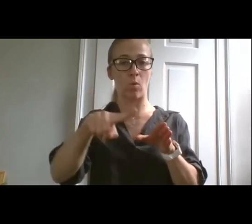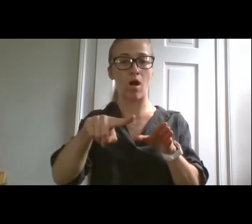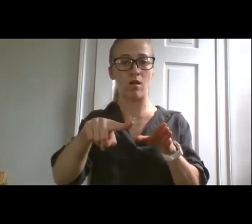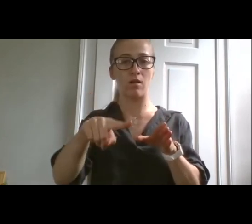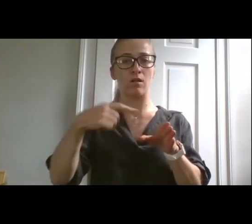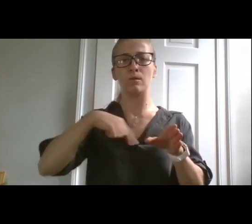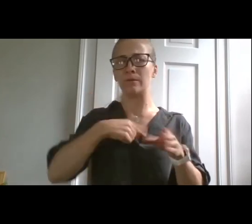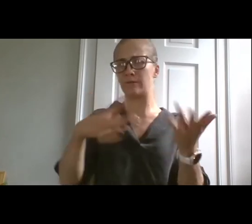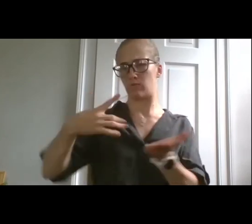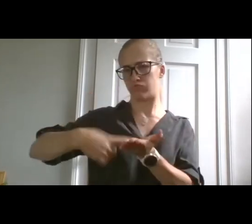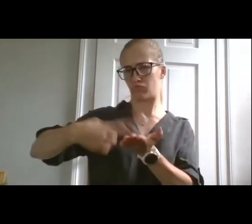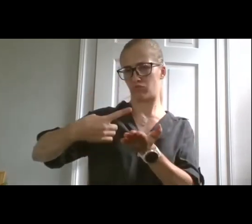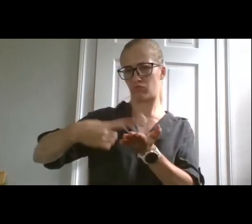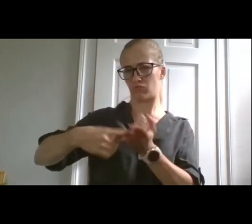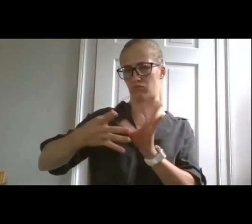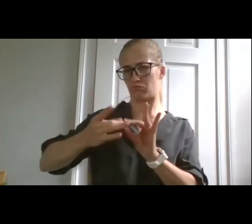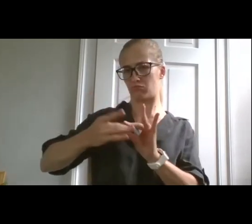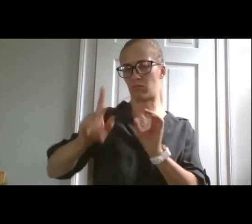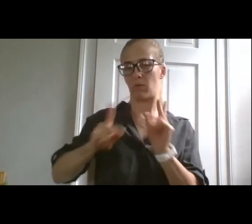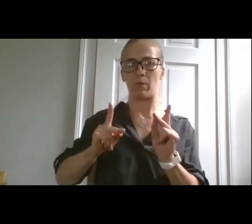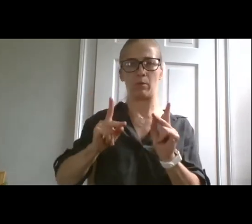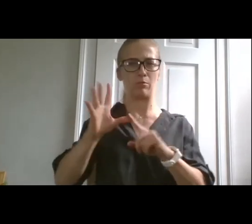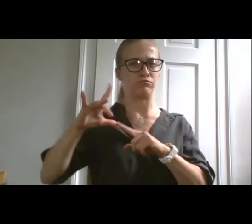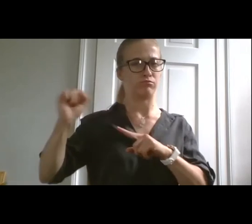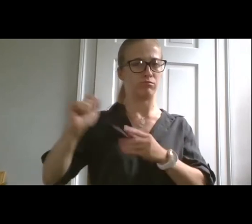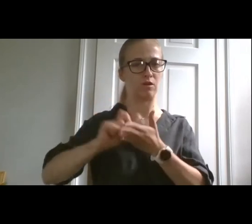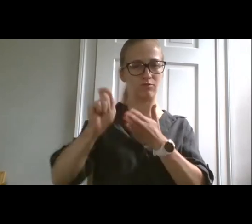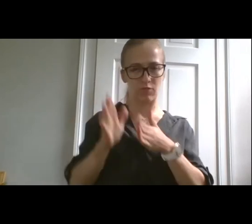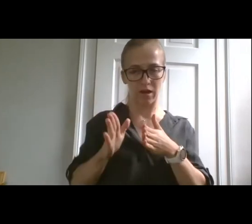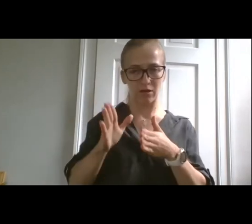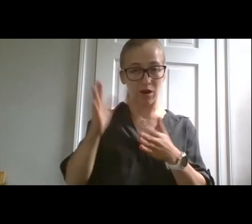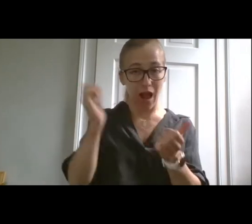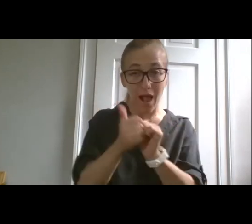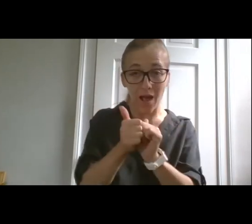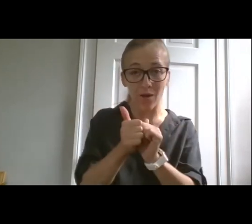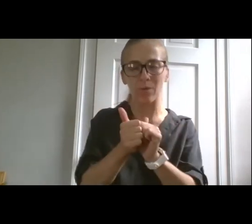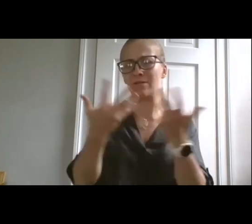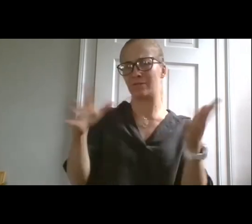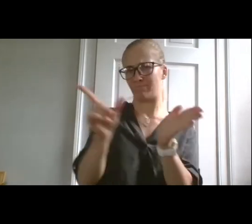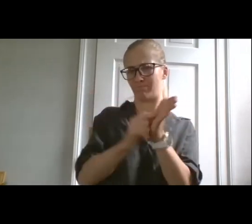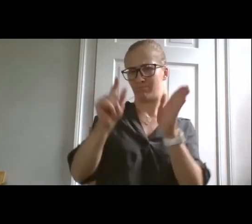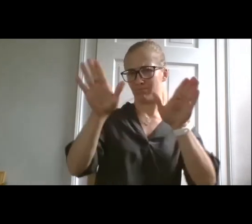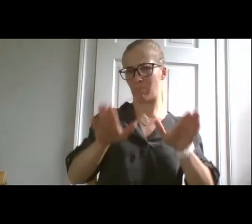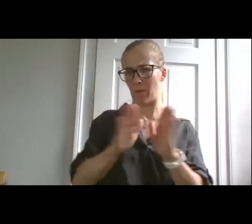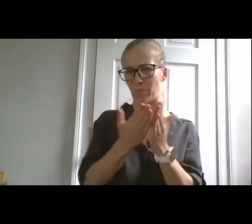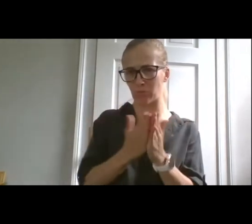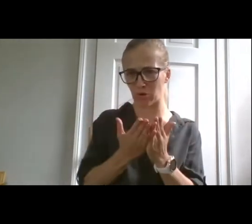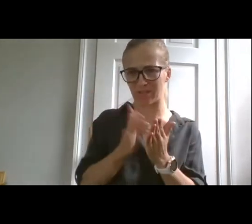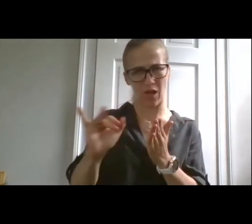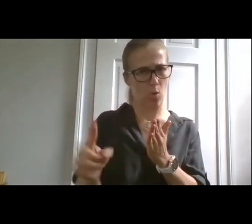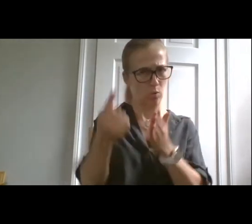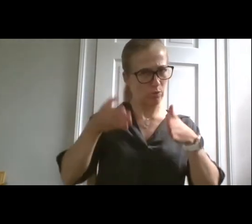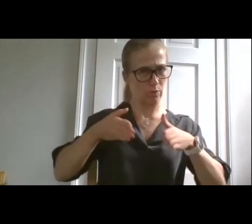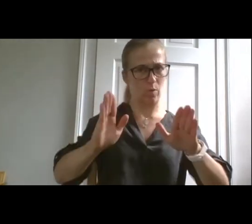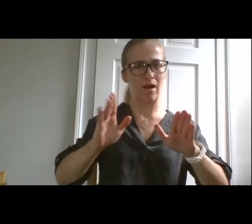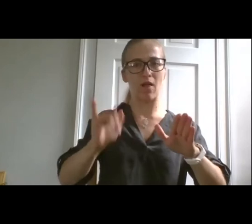we talk about people being great writers. They're great writers because they wrote great books. Like, that's the only way that happens. And